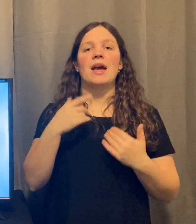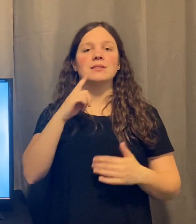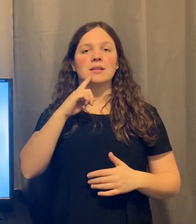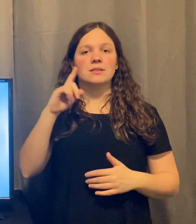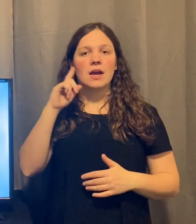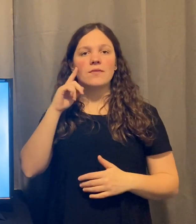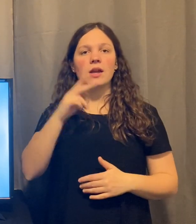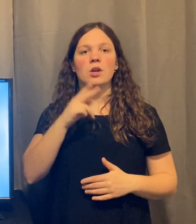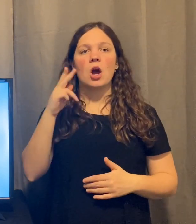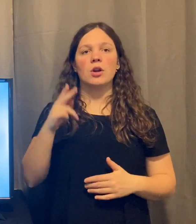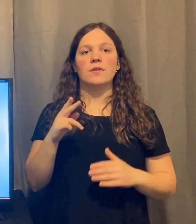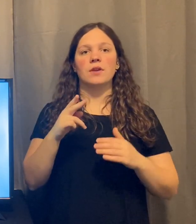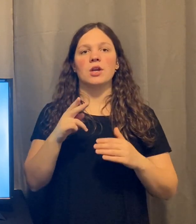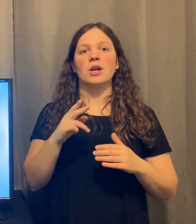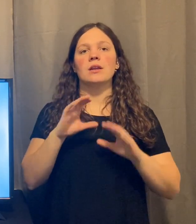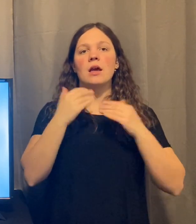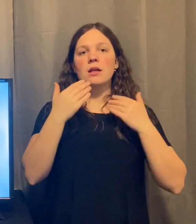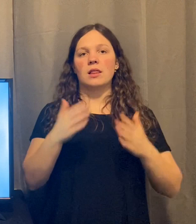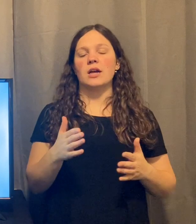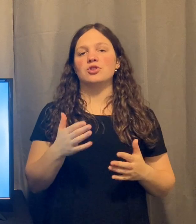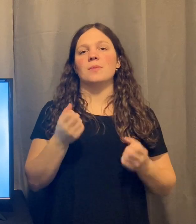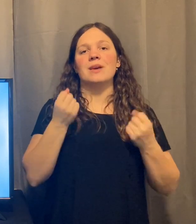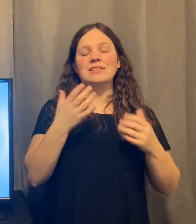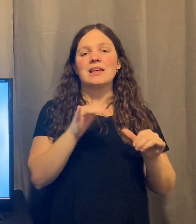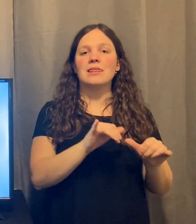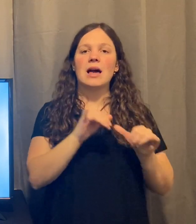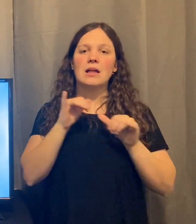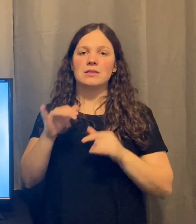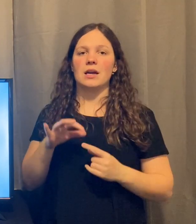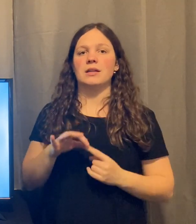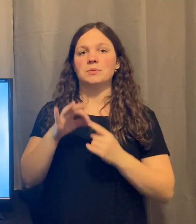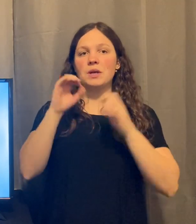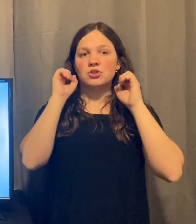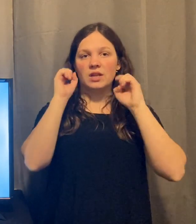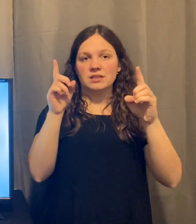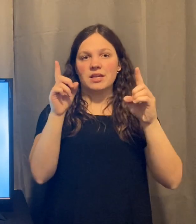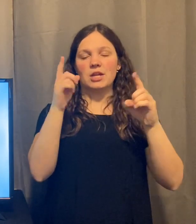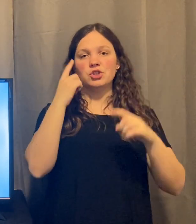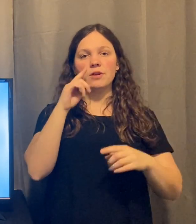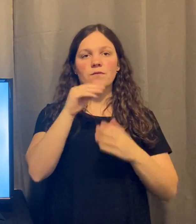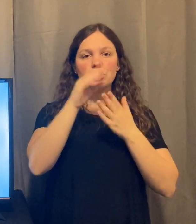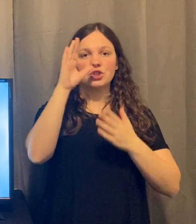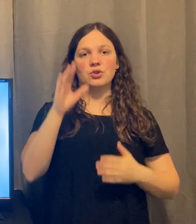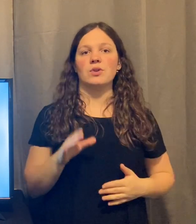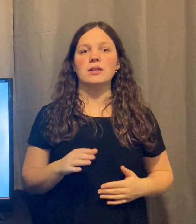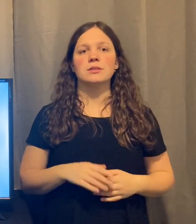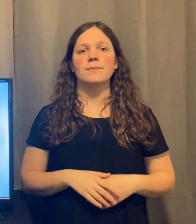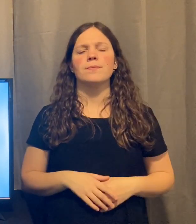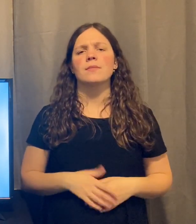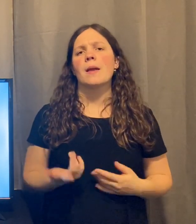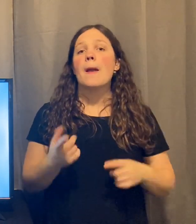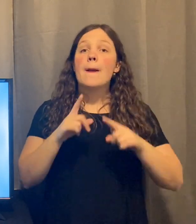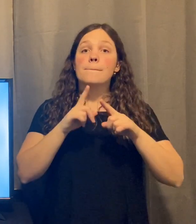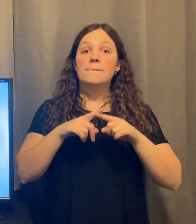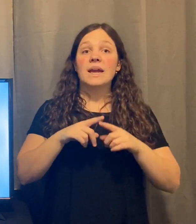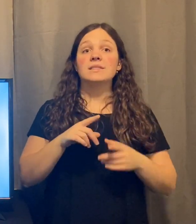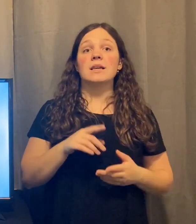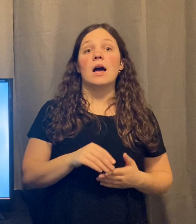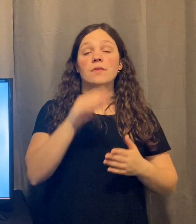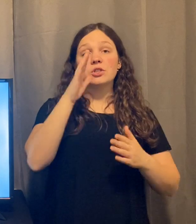a deaf and hard of hearing classroom that is a lot like special education for students. Based on the